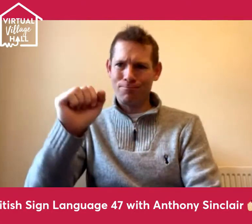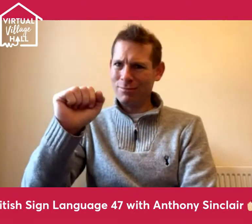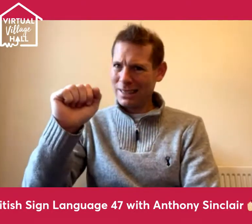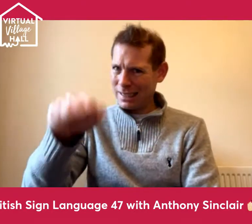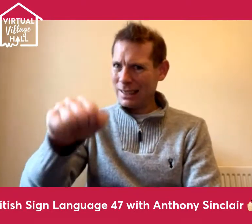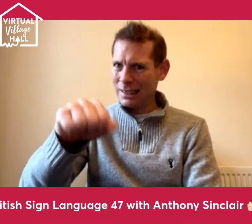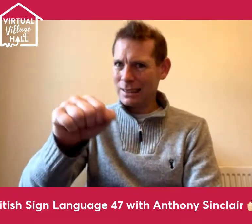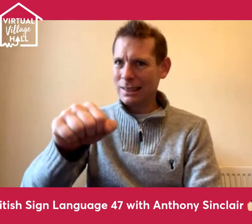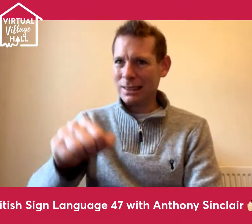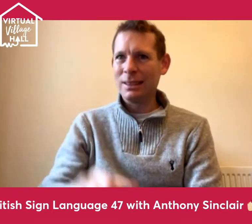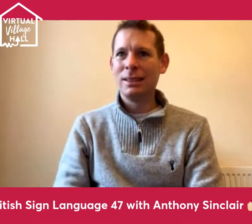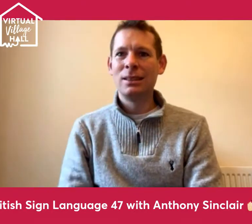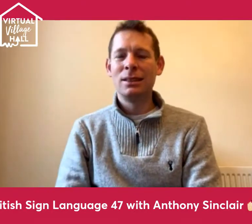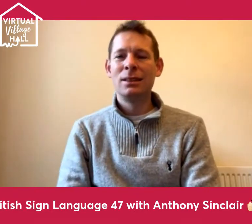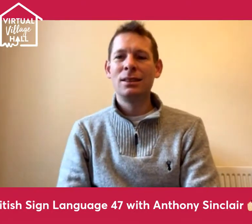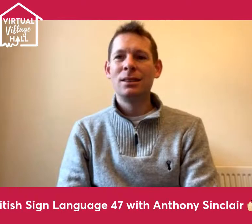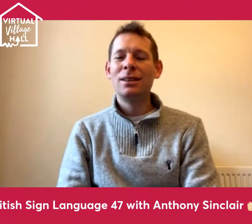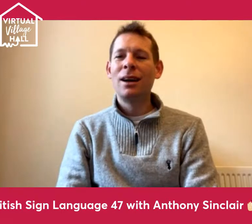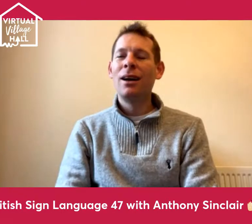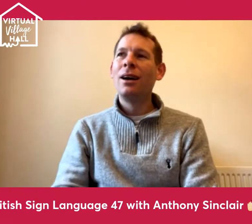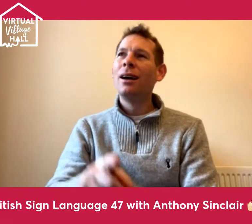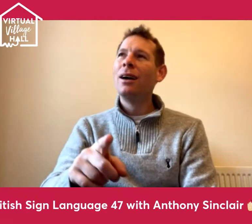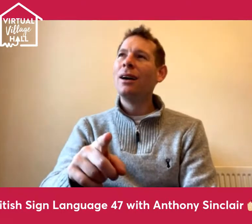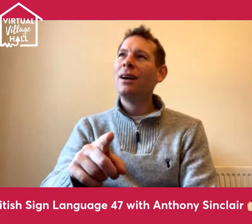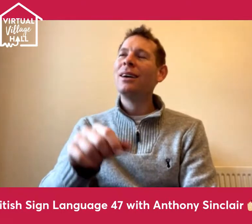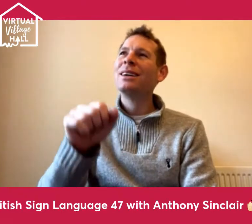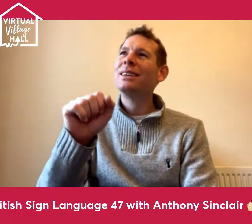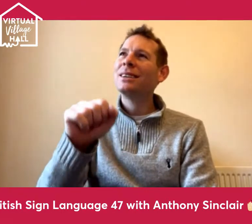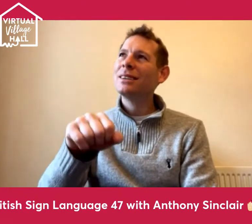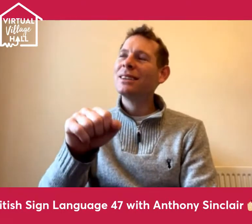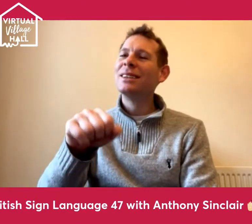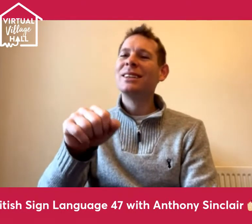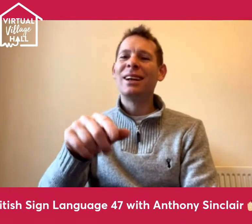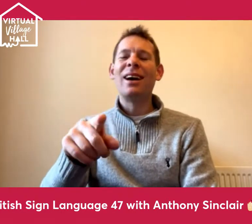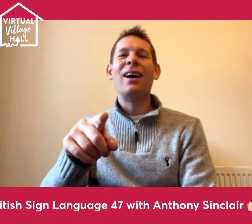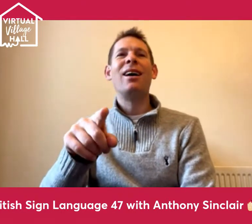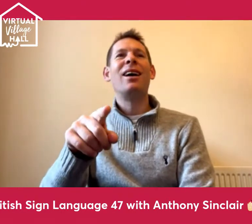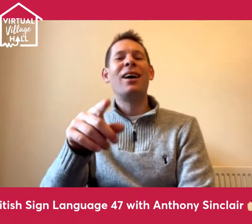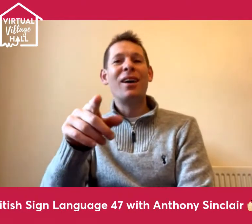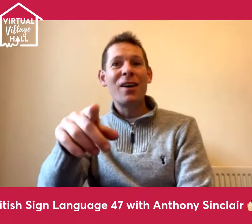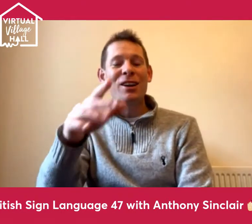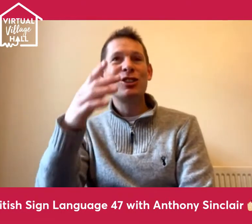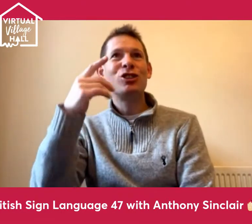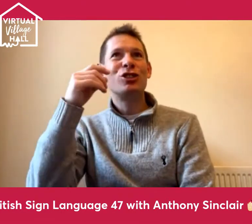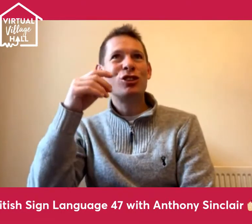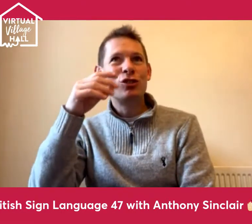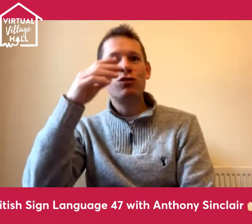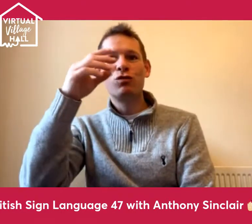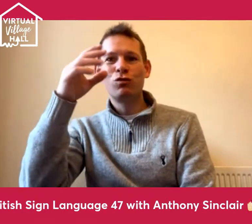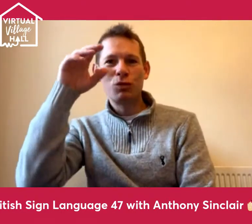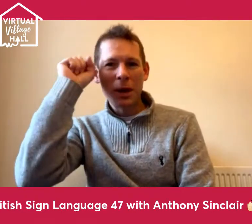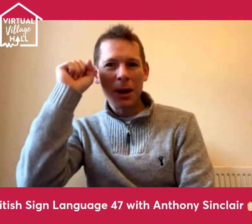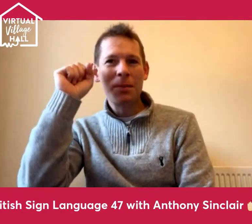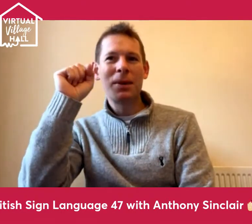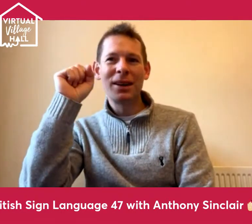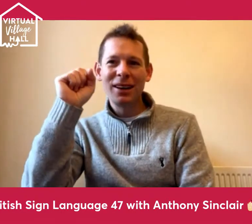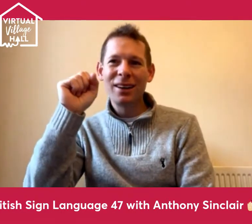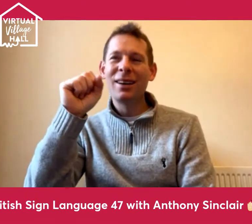is definitely a strong yes. You can see the difference. That's a, yes, it could be. Of course, I